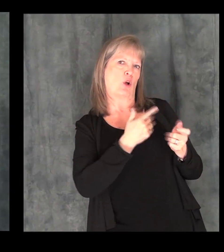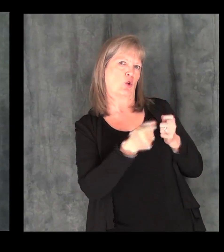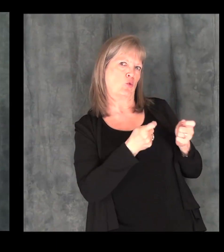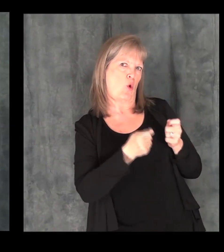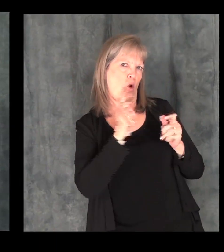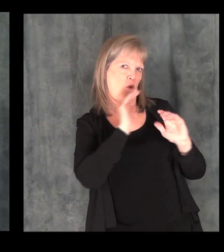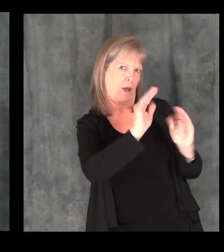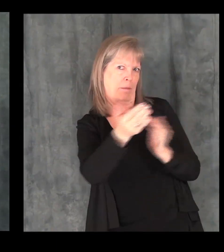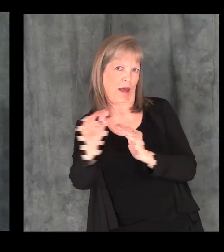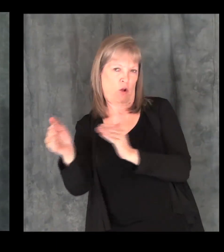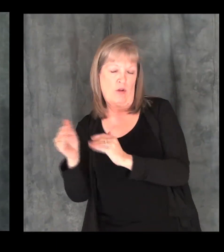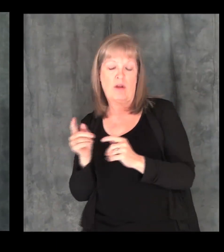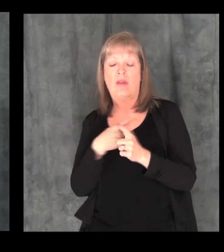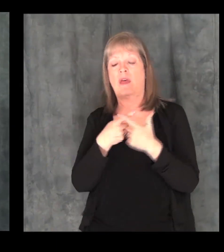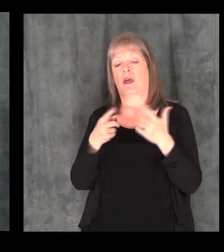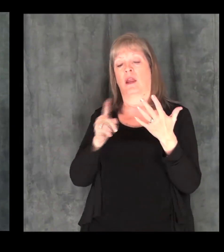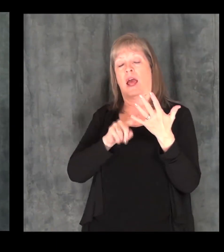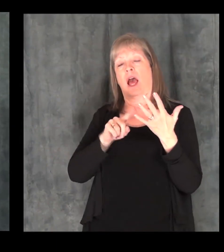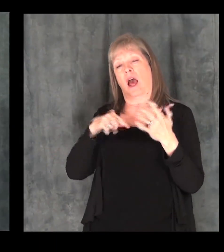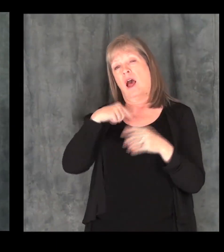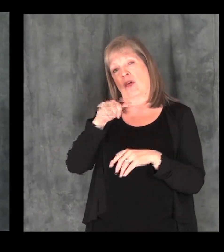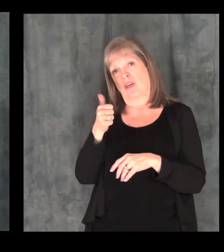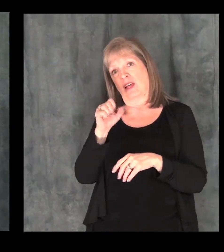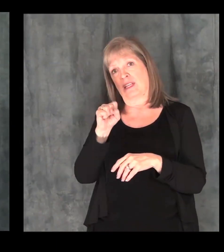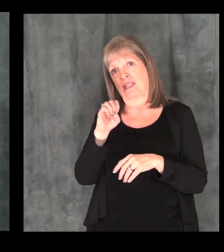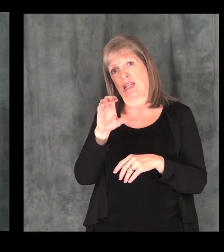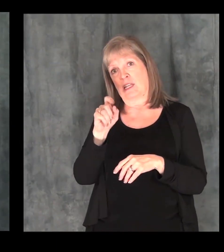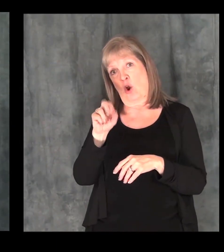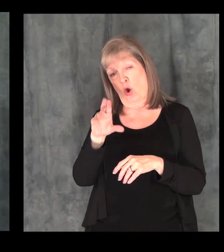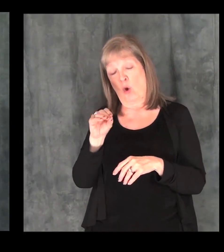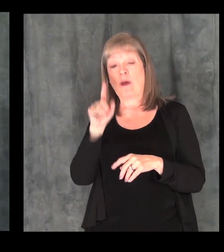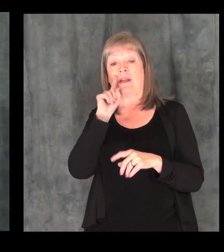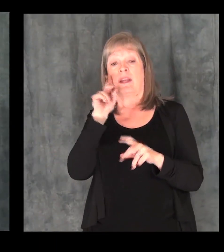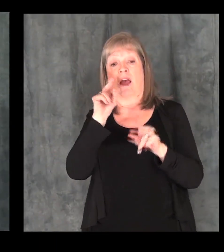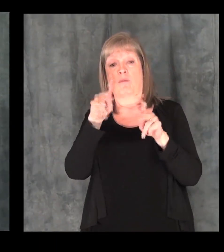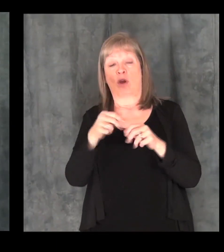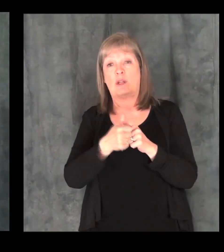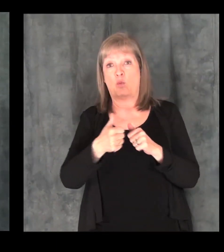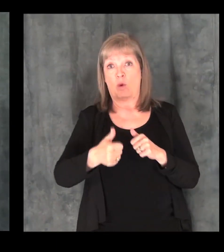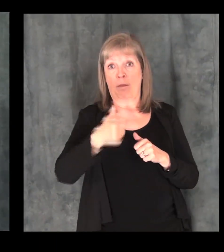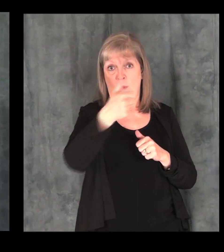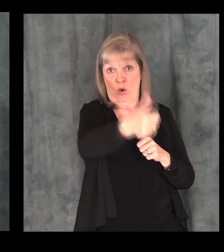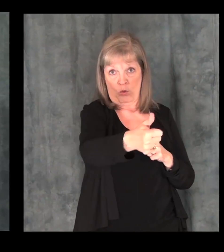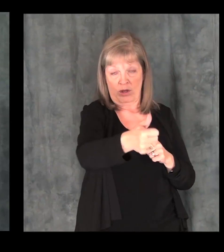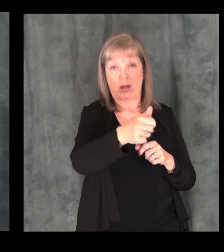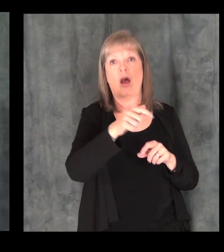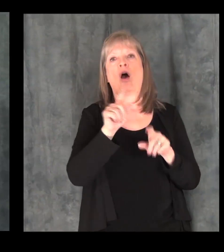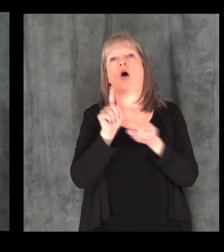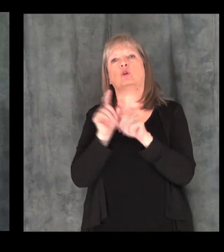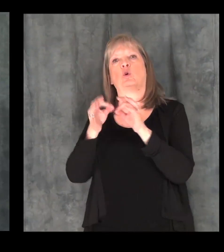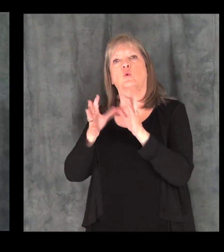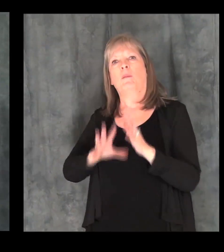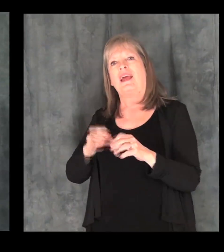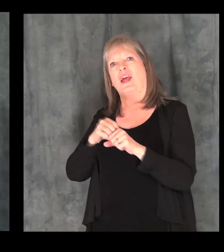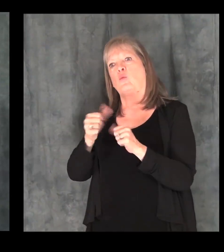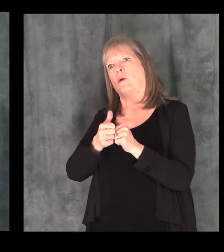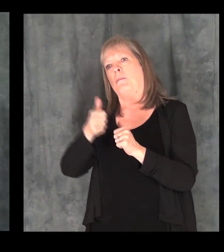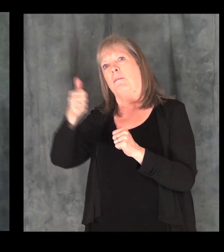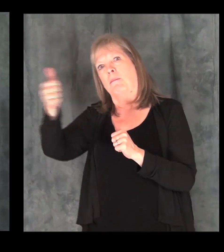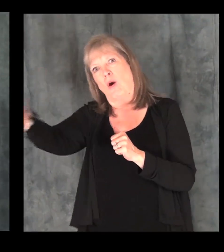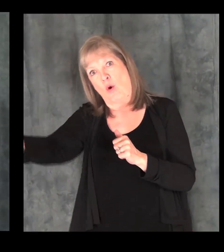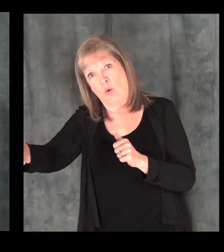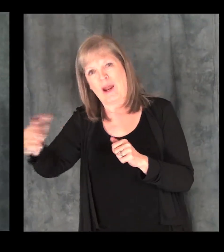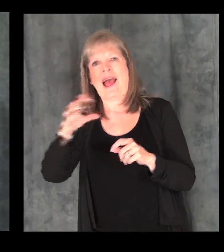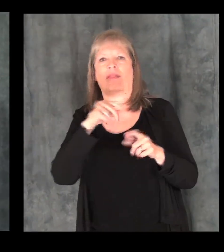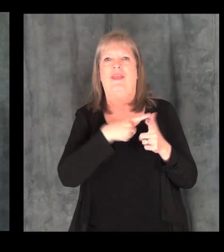also had a scenario where we had the deaf person in a remote witness room, the interpreter in a video remote interpreting suite, and the courtroom. So there